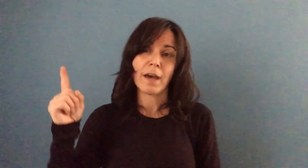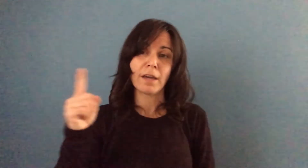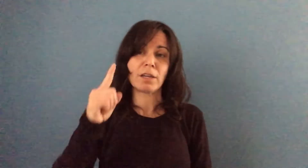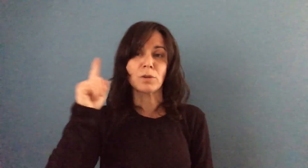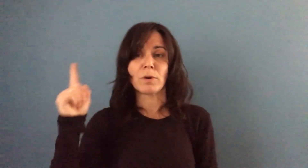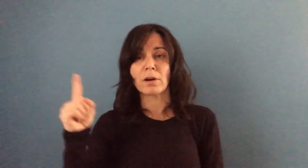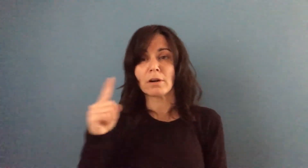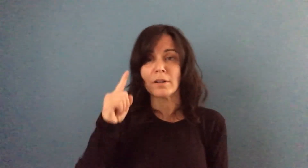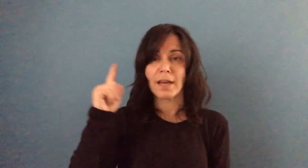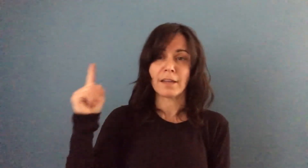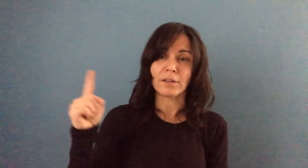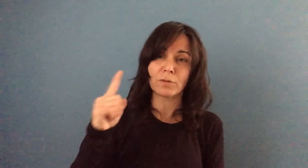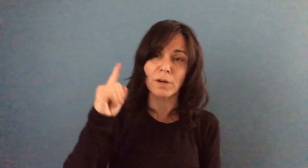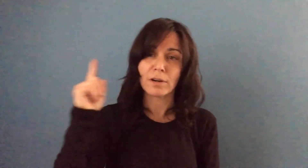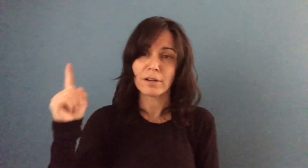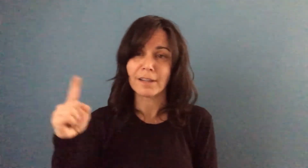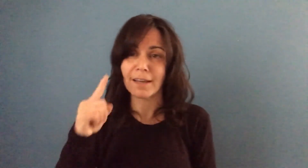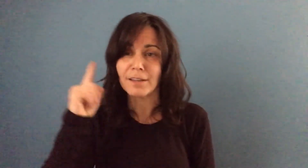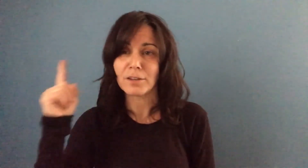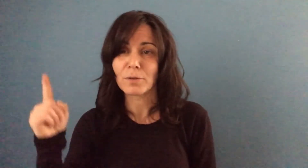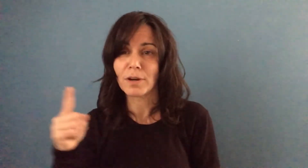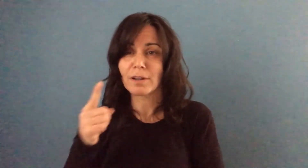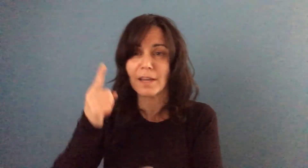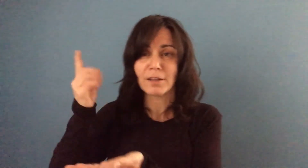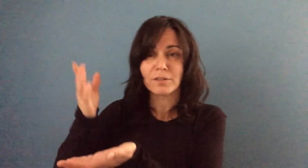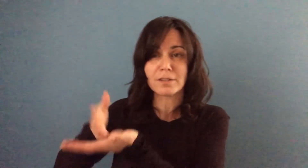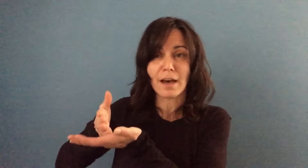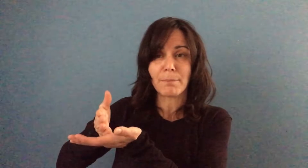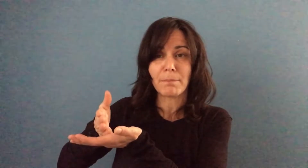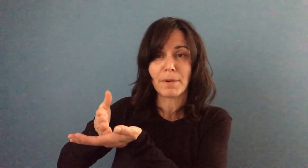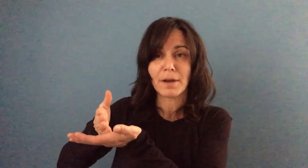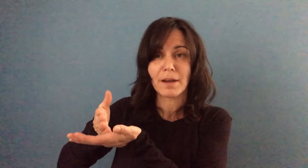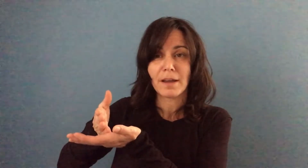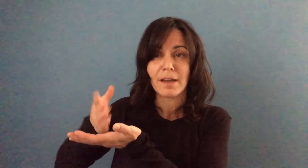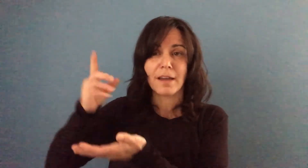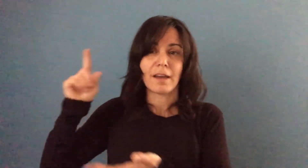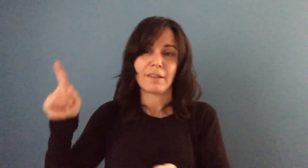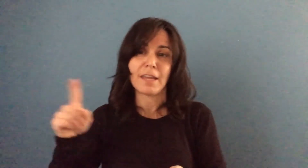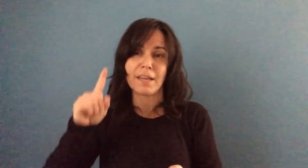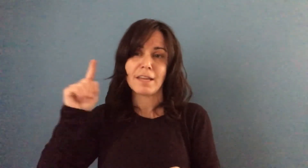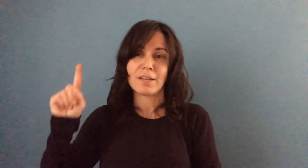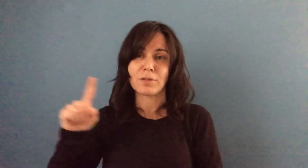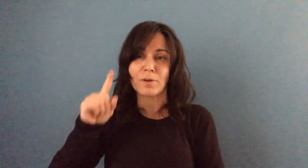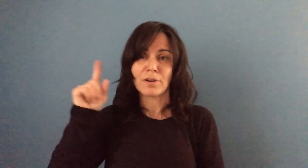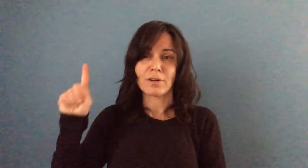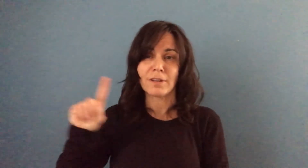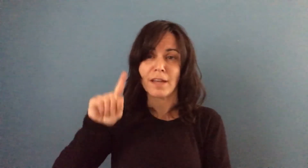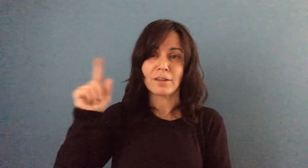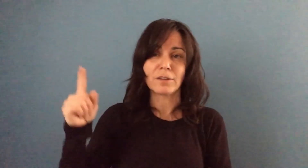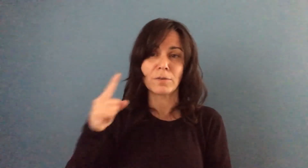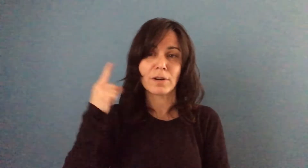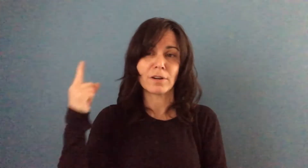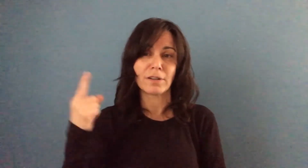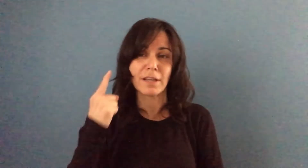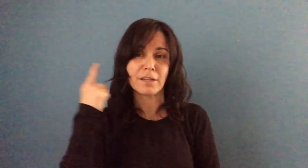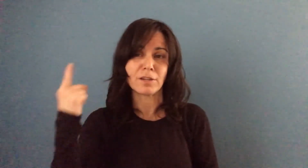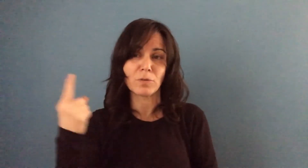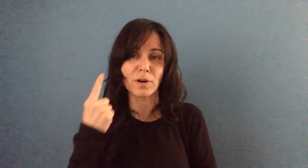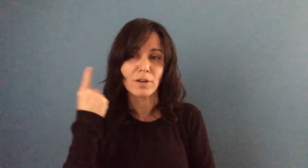you twirl and you twirl and you twirl and you stop. Then you twirl and you twirl and you twirl and